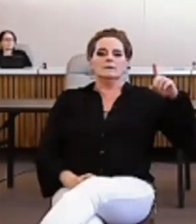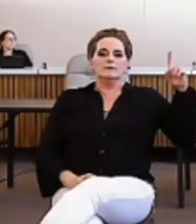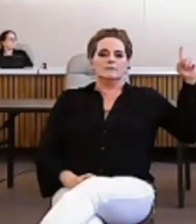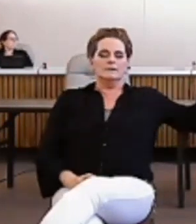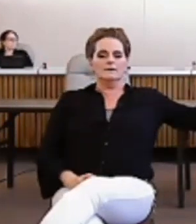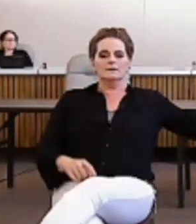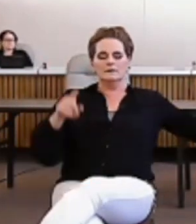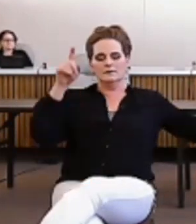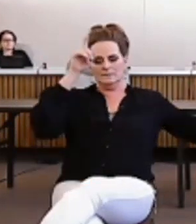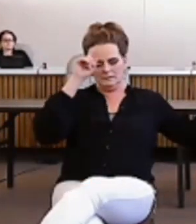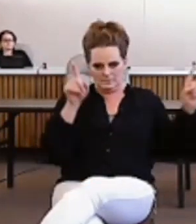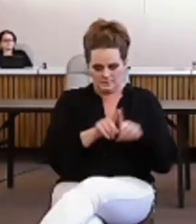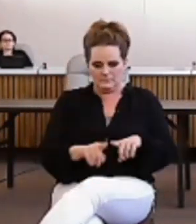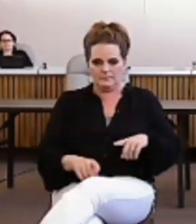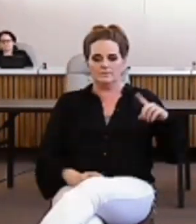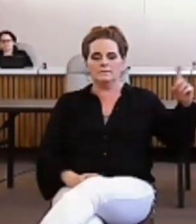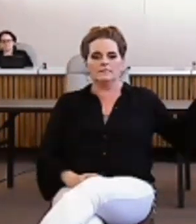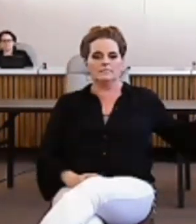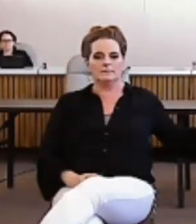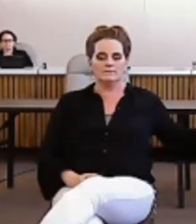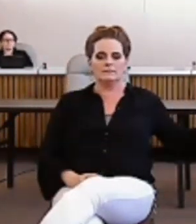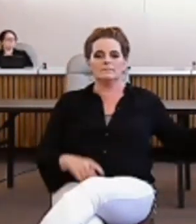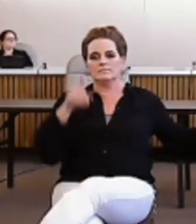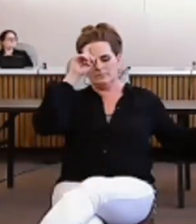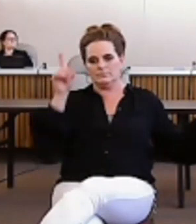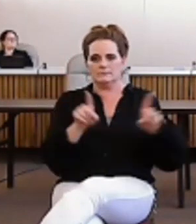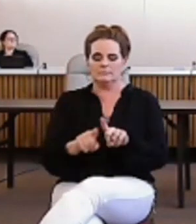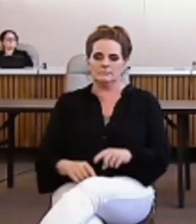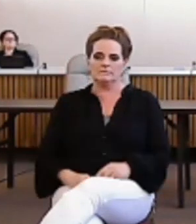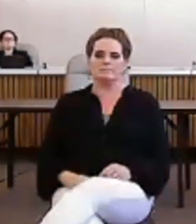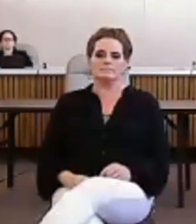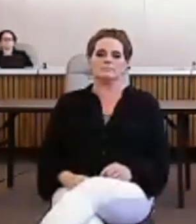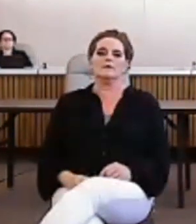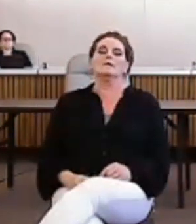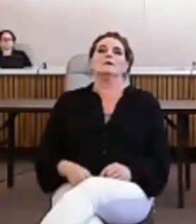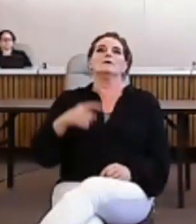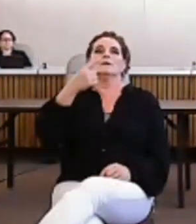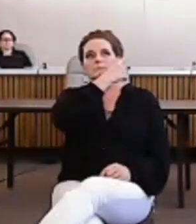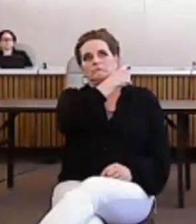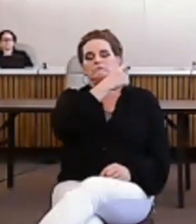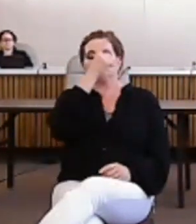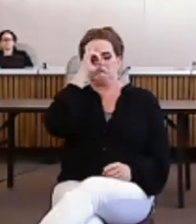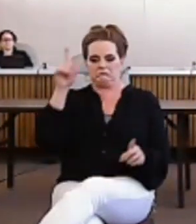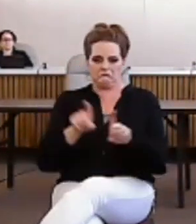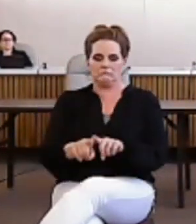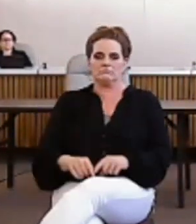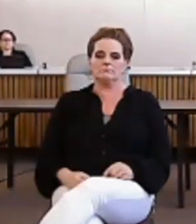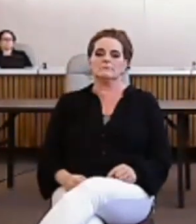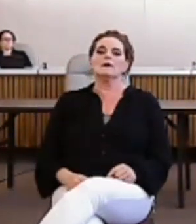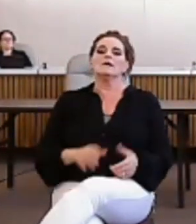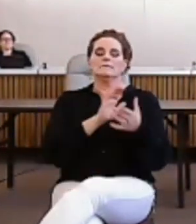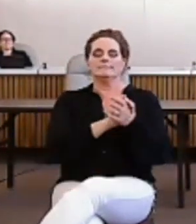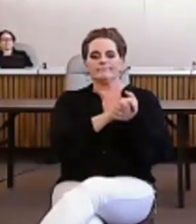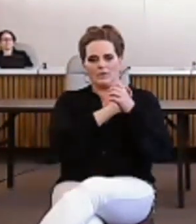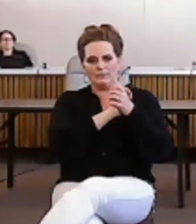Councilmember Page, Aye. Councilmember Belanca, Aye. Supervisor Schultz. Aye.